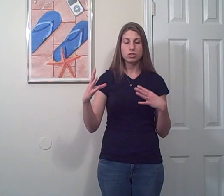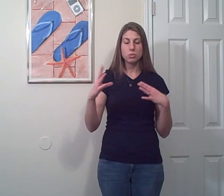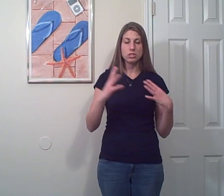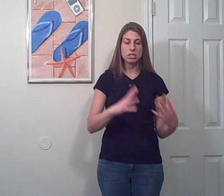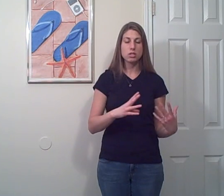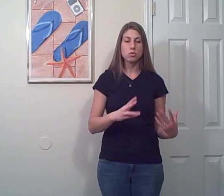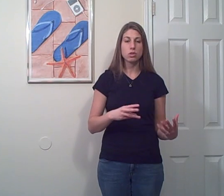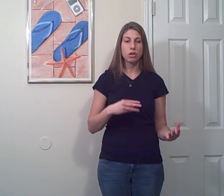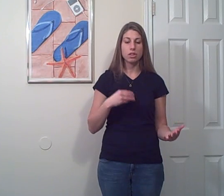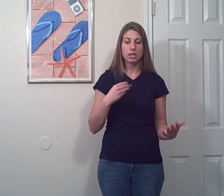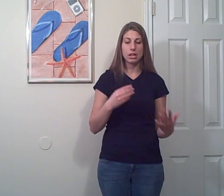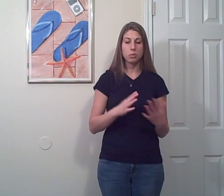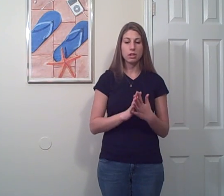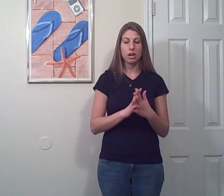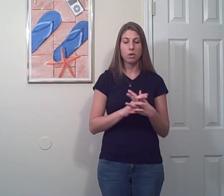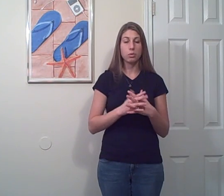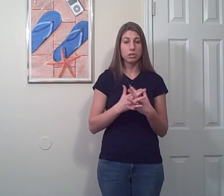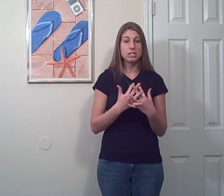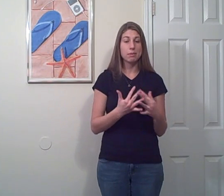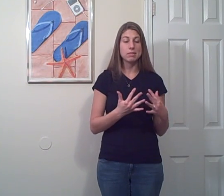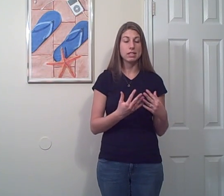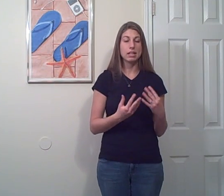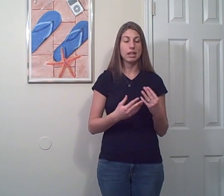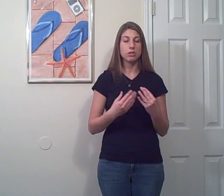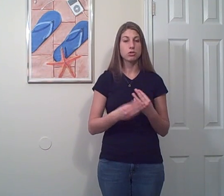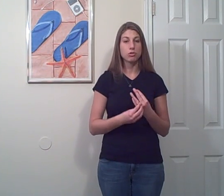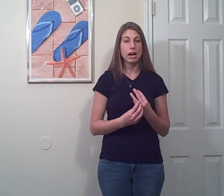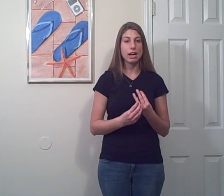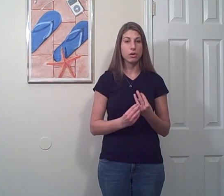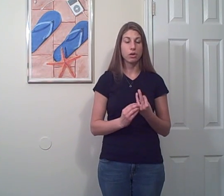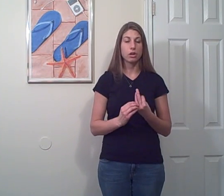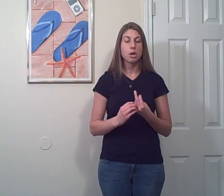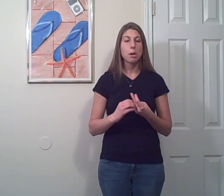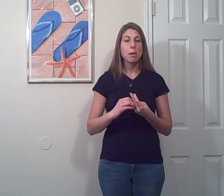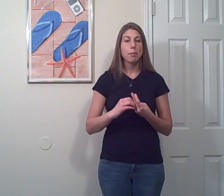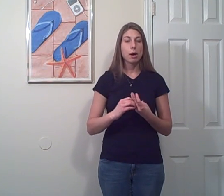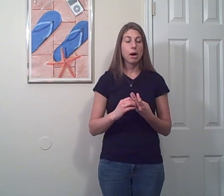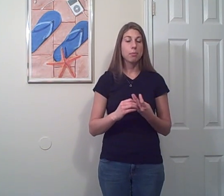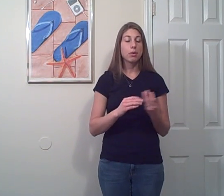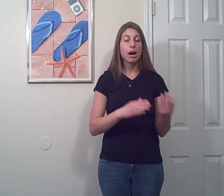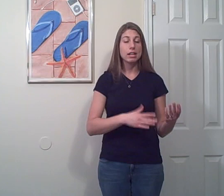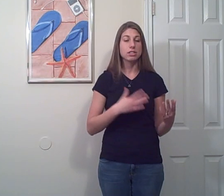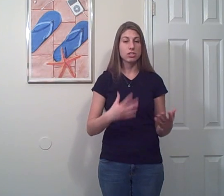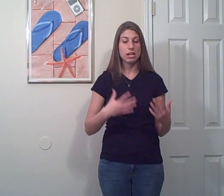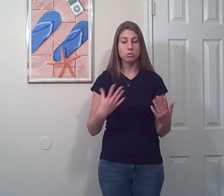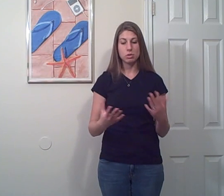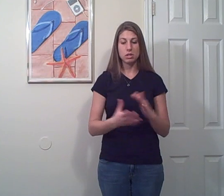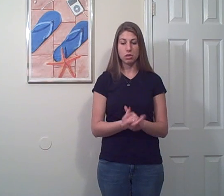when Jesus was on earth and like we are tempted and tried or punished as we go through